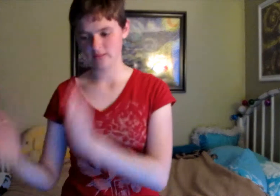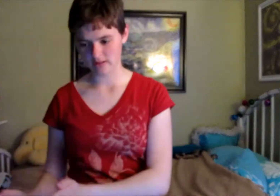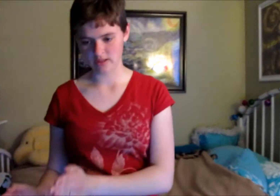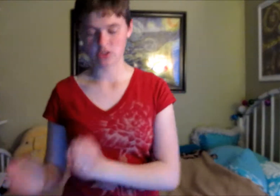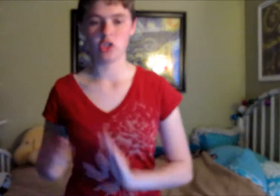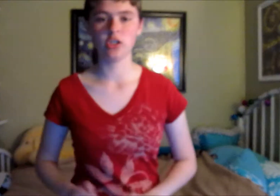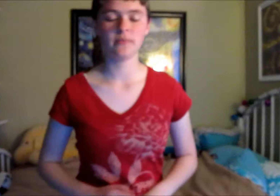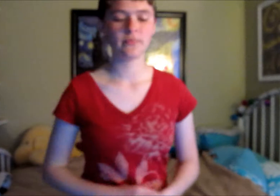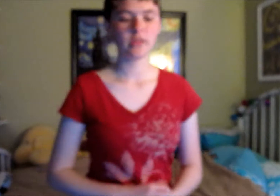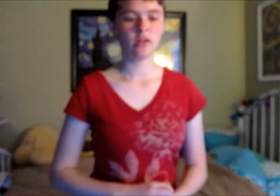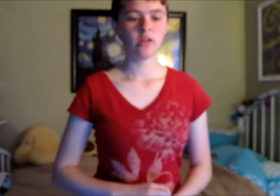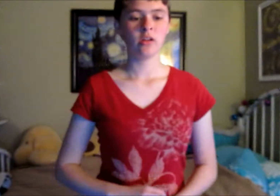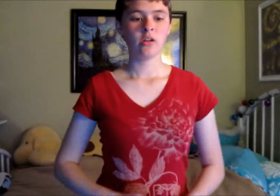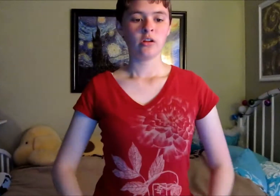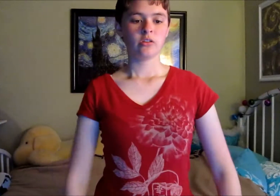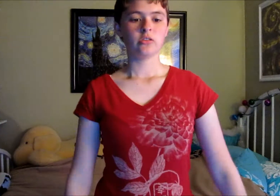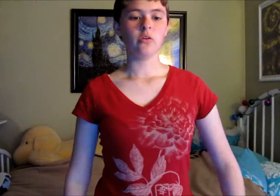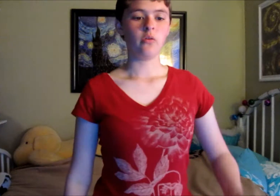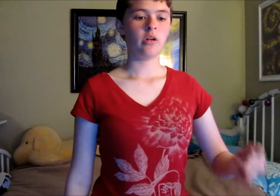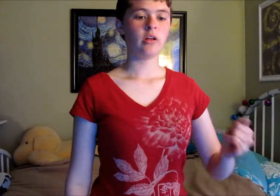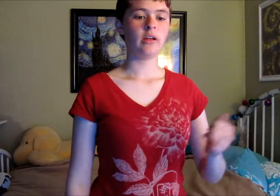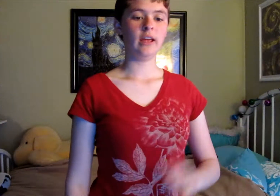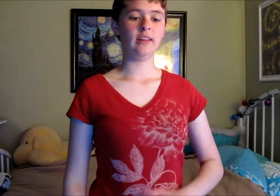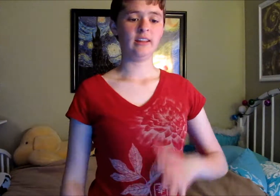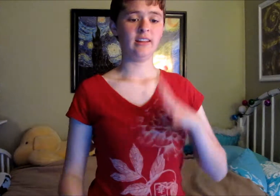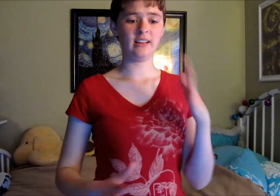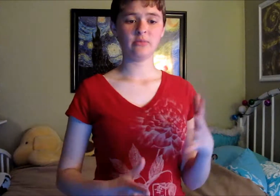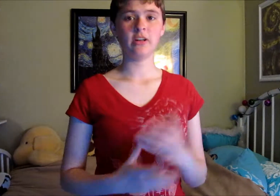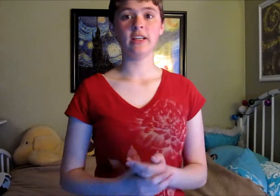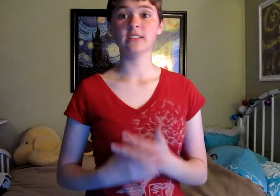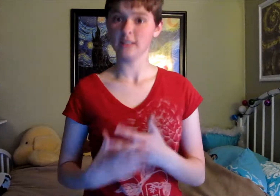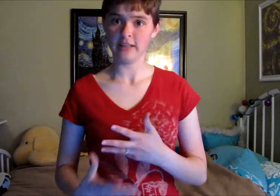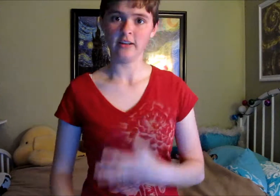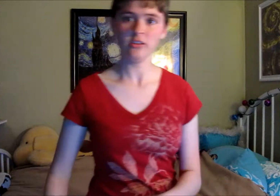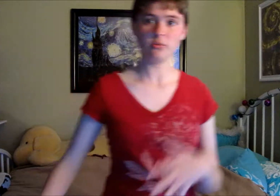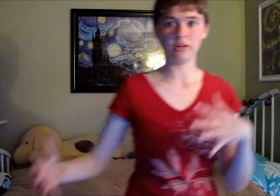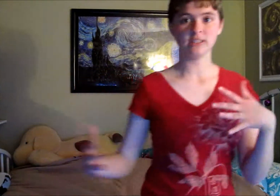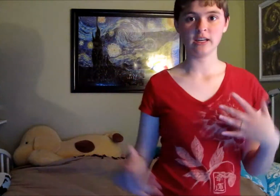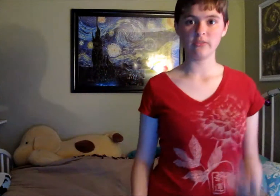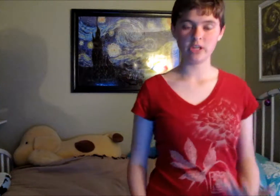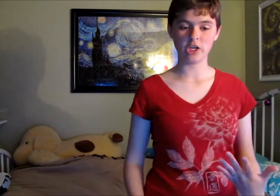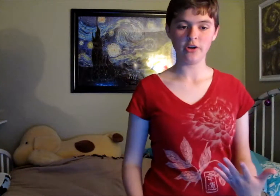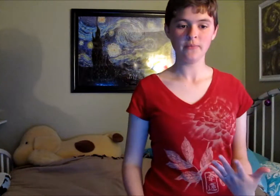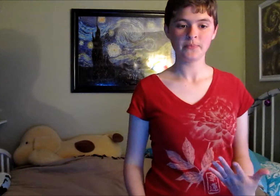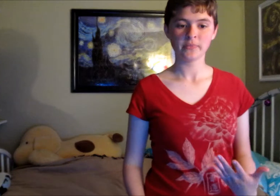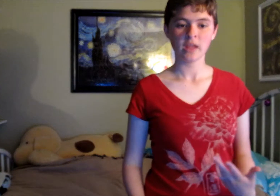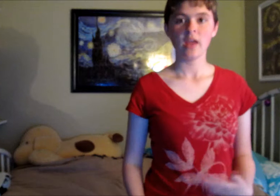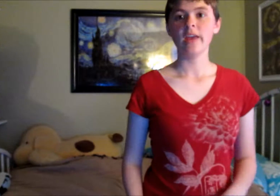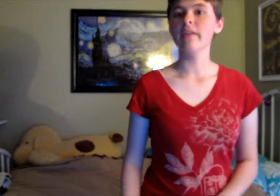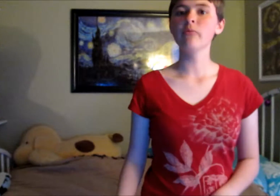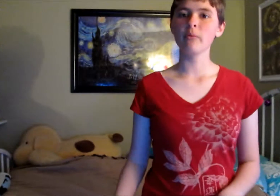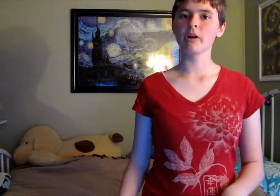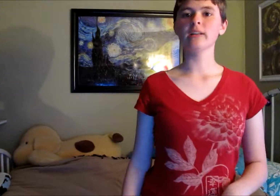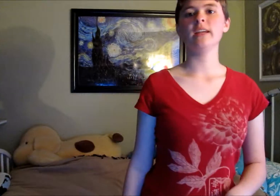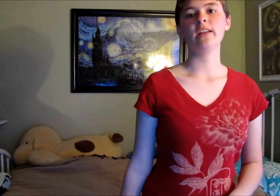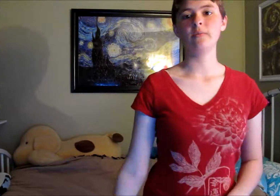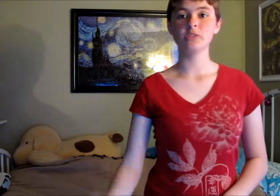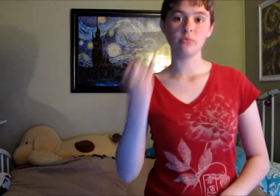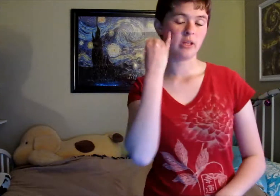then this third. So, and then the next one is Glinda, so we're going to stand over here. If we work in tandem, so